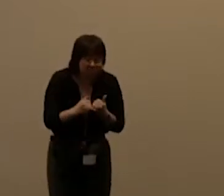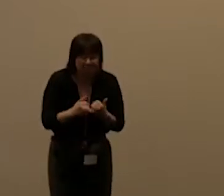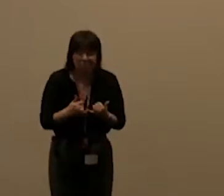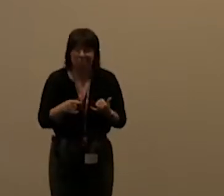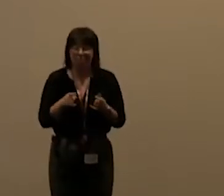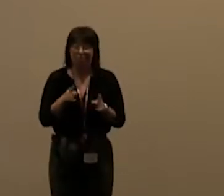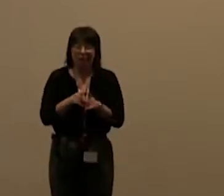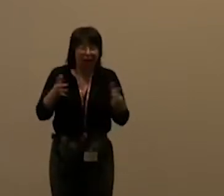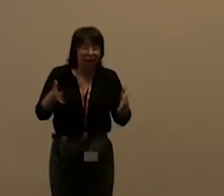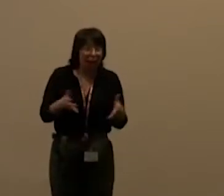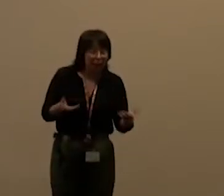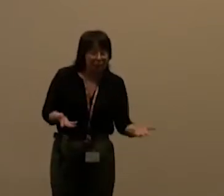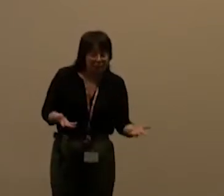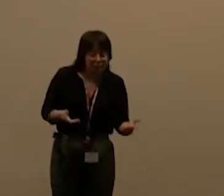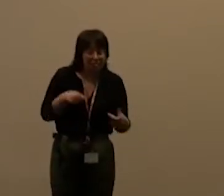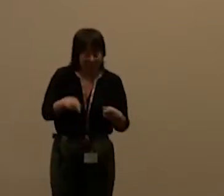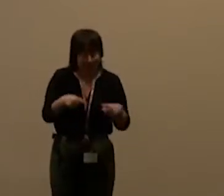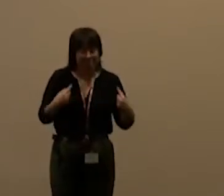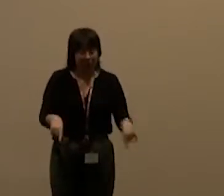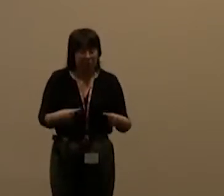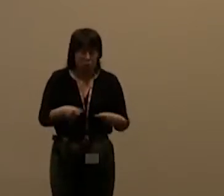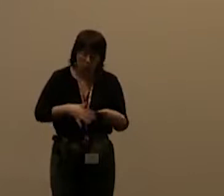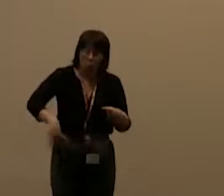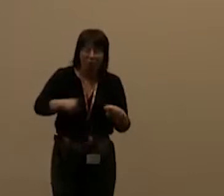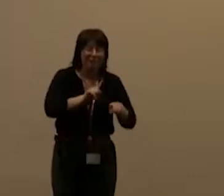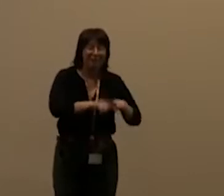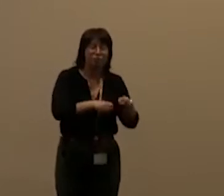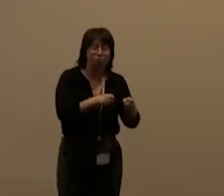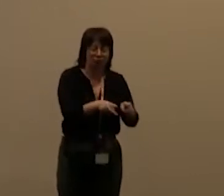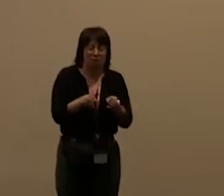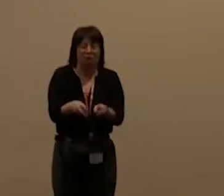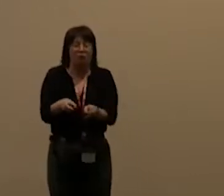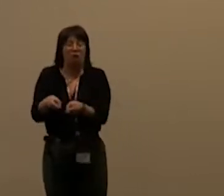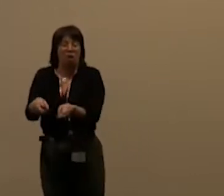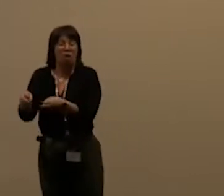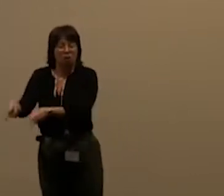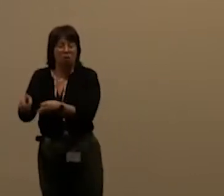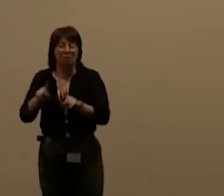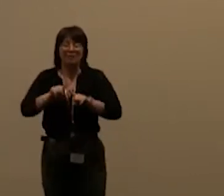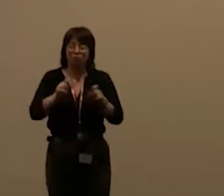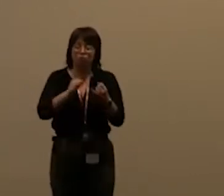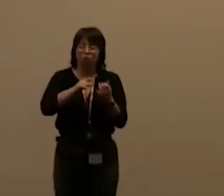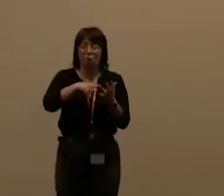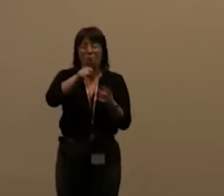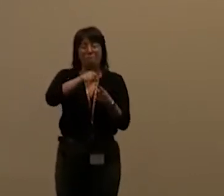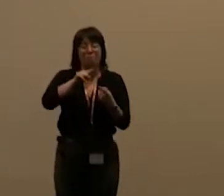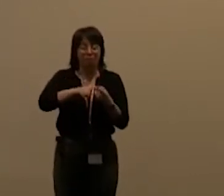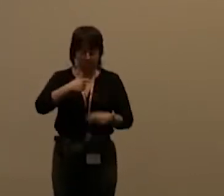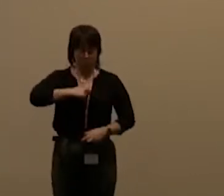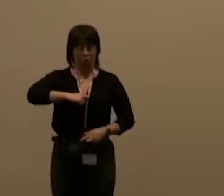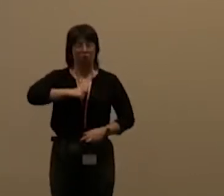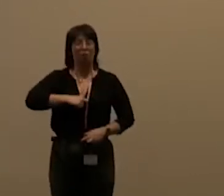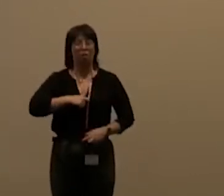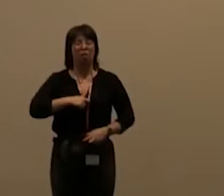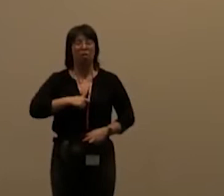like kind of play here, that's available in all of your channels. The other scope that we have, though, is a personal scope. So if you've